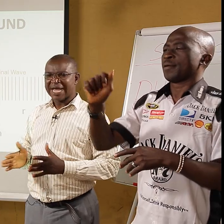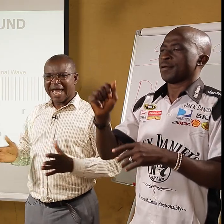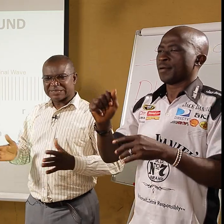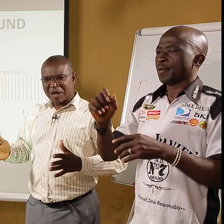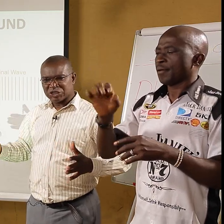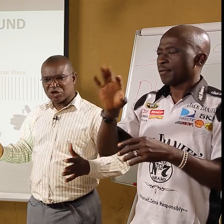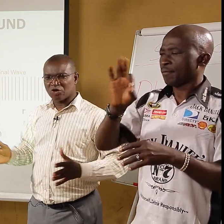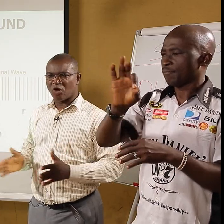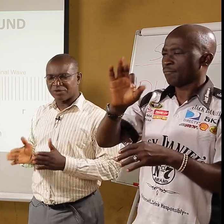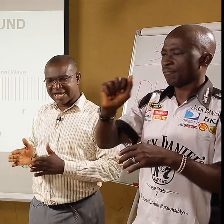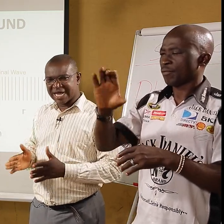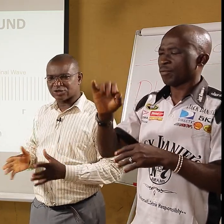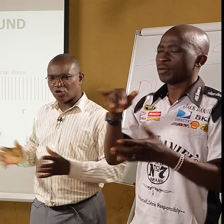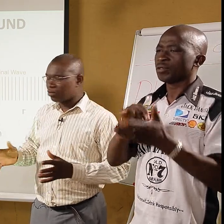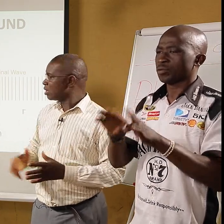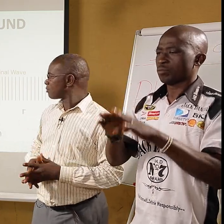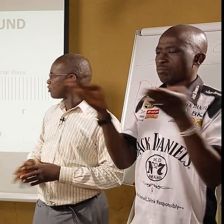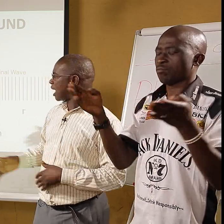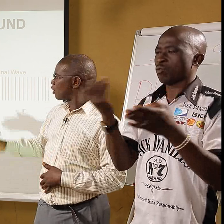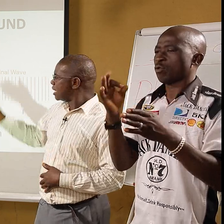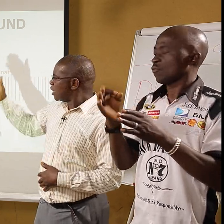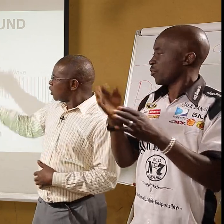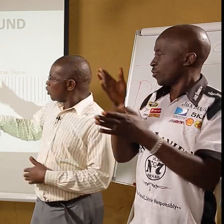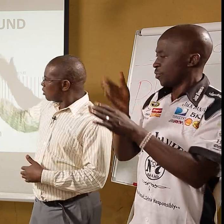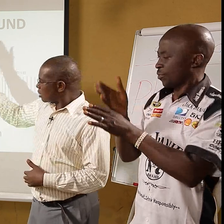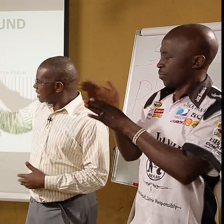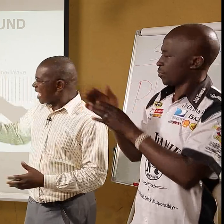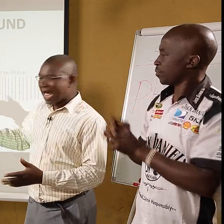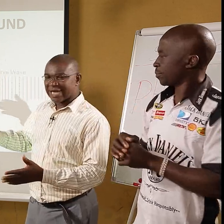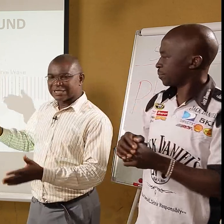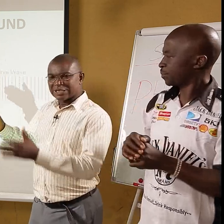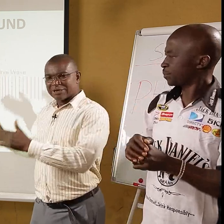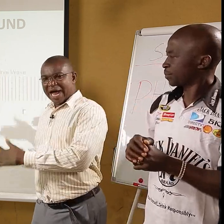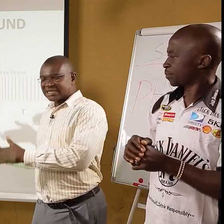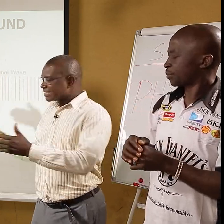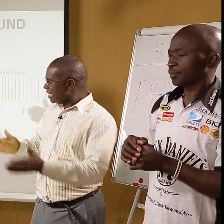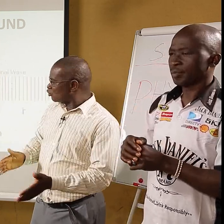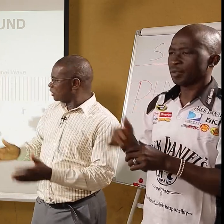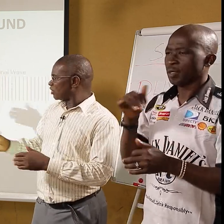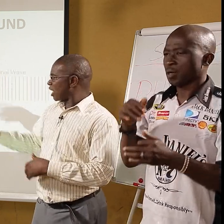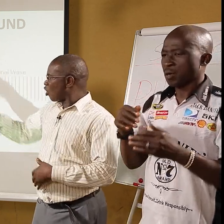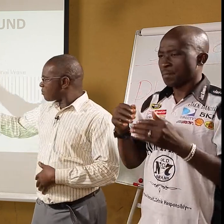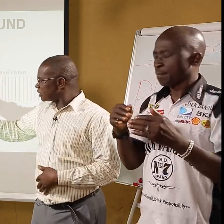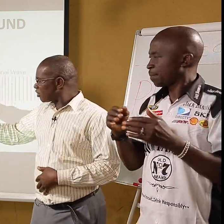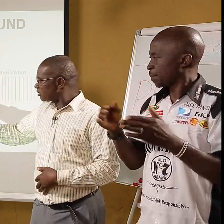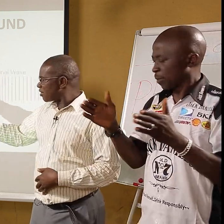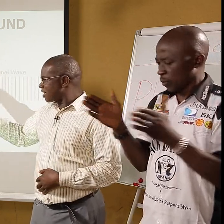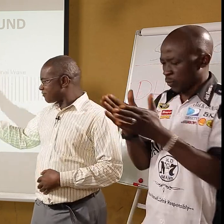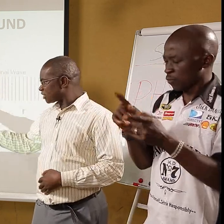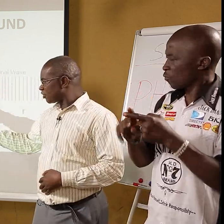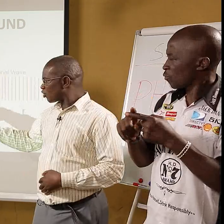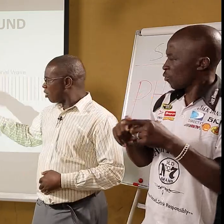about expansion of layers. Now, they are adjacent to each other.